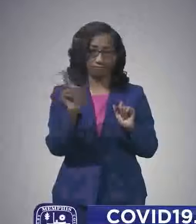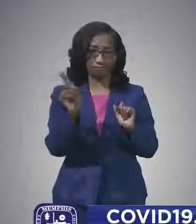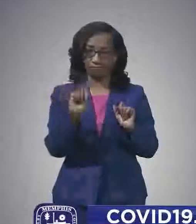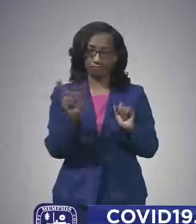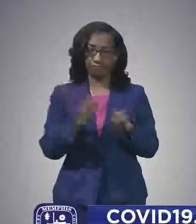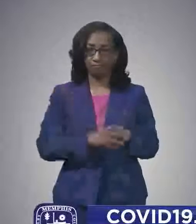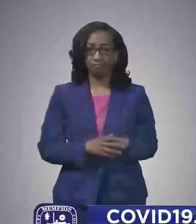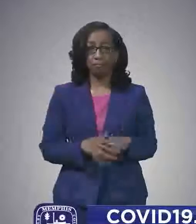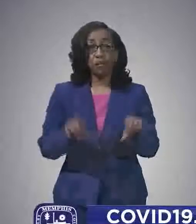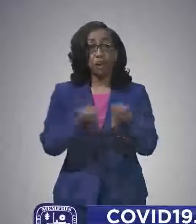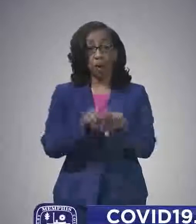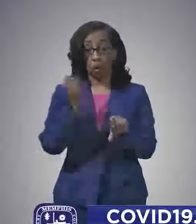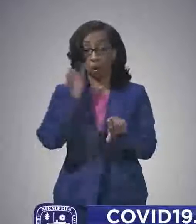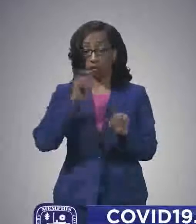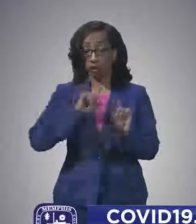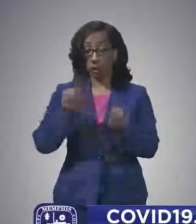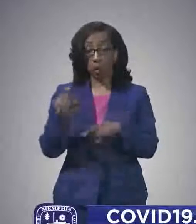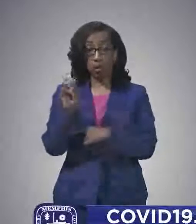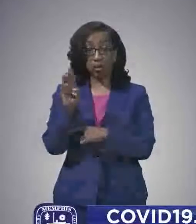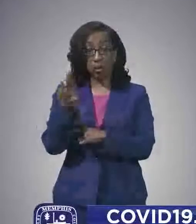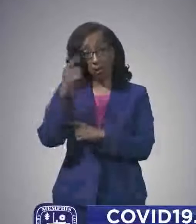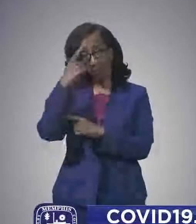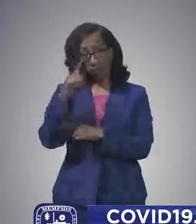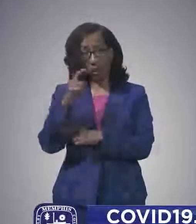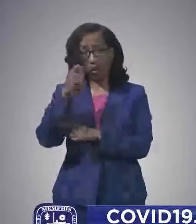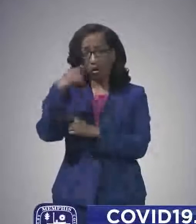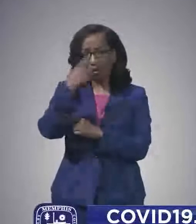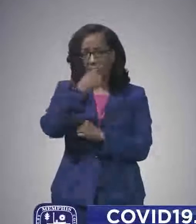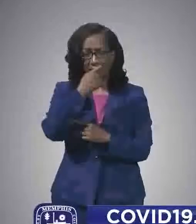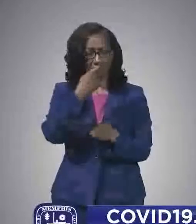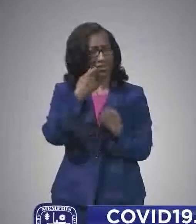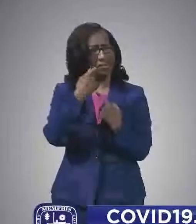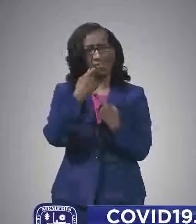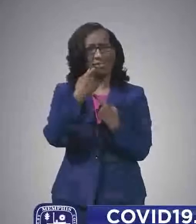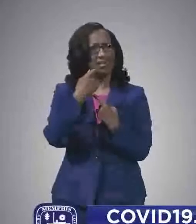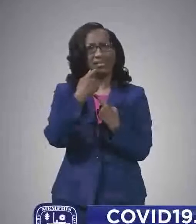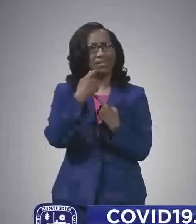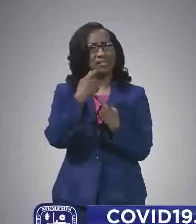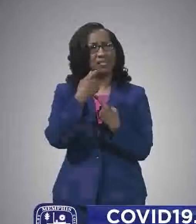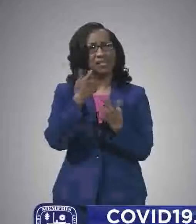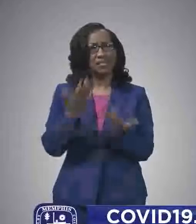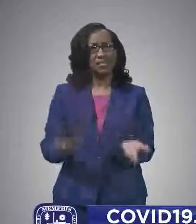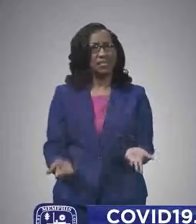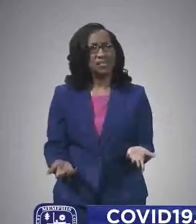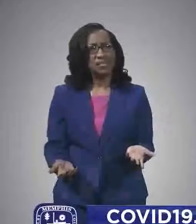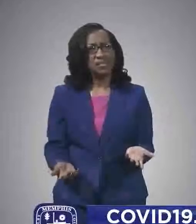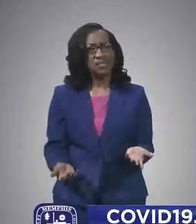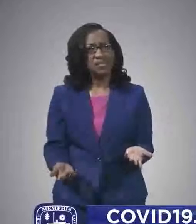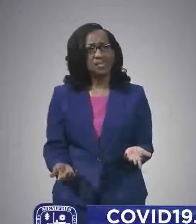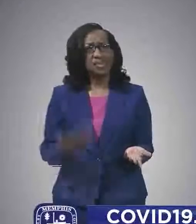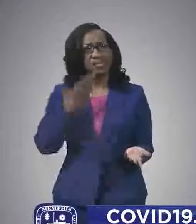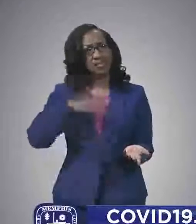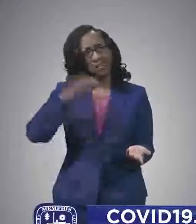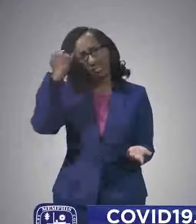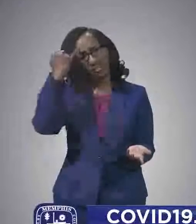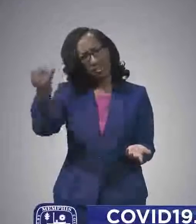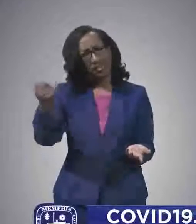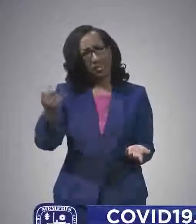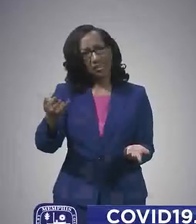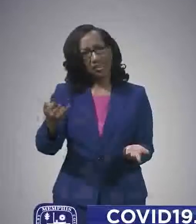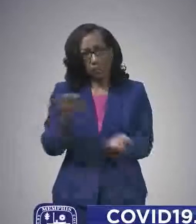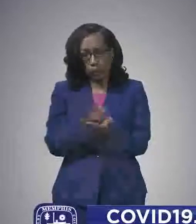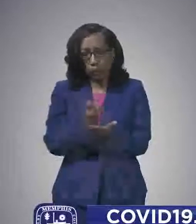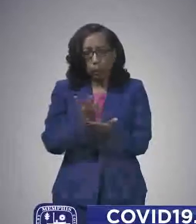emergency rooms to get tested for COVID, you're not serving the citizens well, because you're taking up valuable